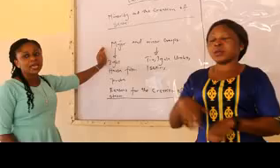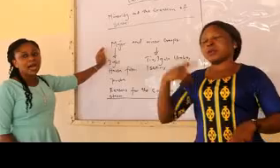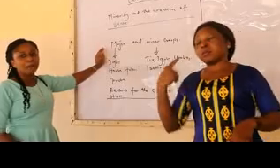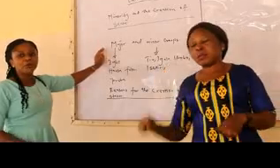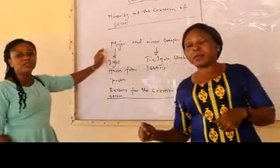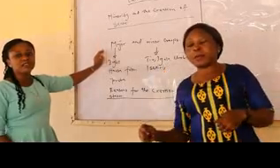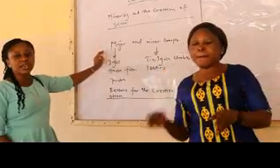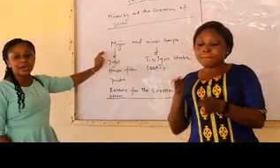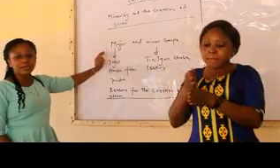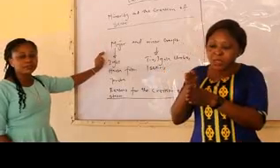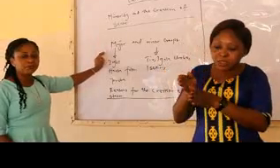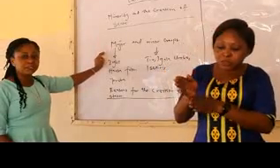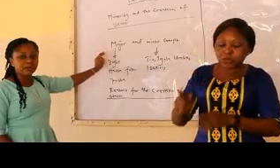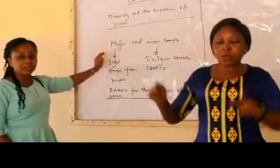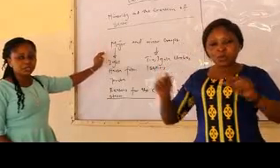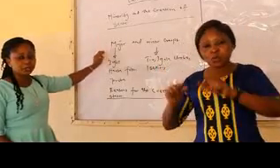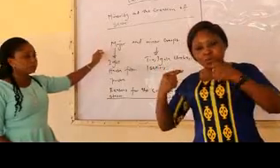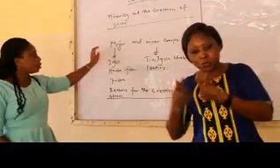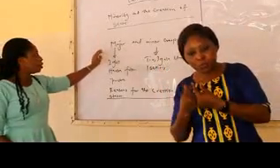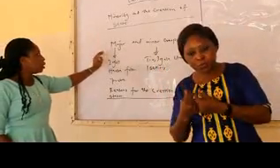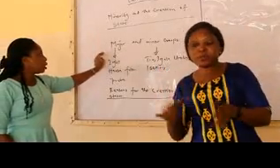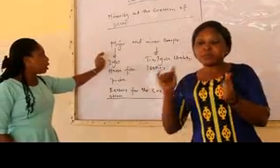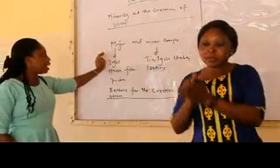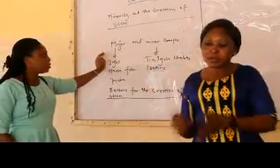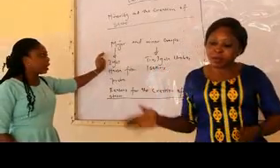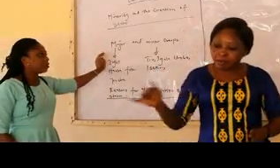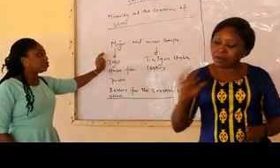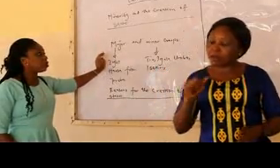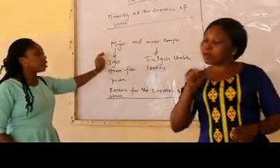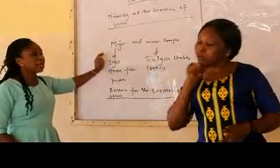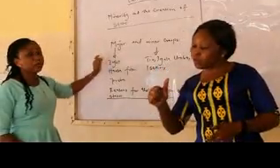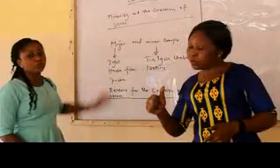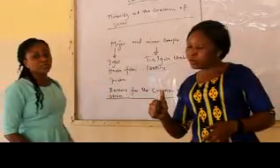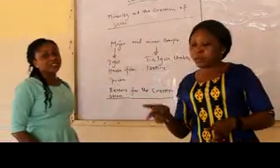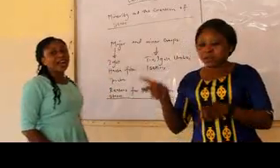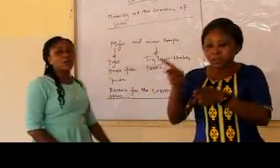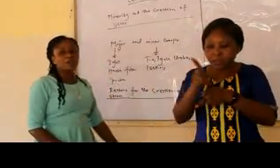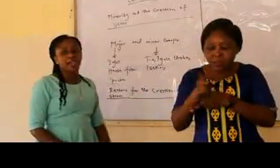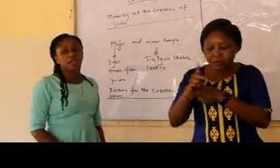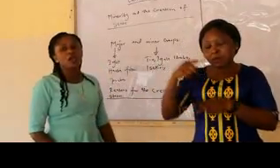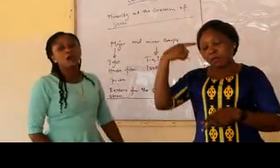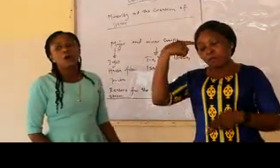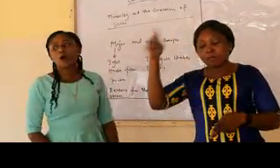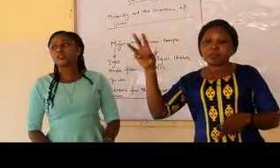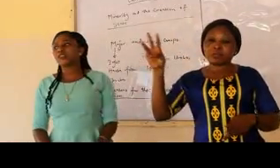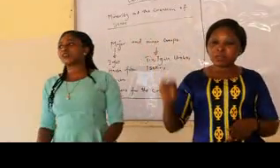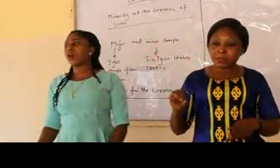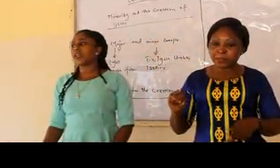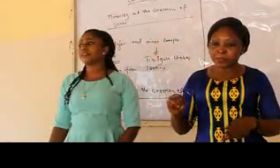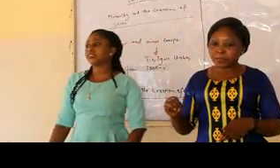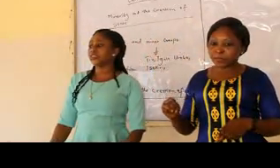Maladministration and political victimization. Now that maladministration there means what? Lack of care